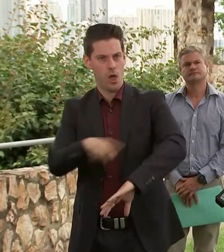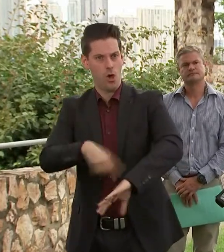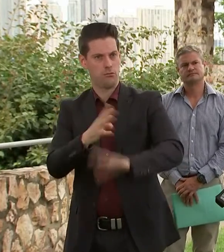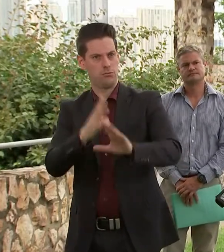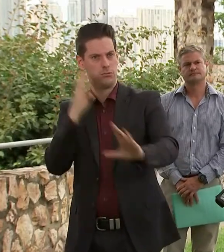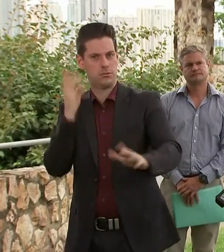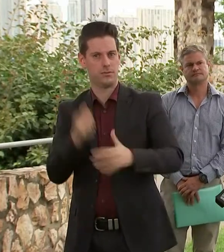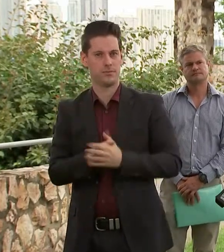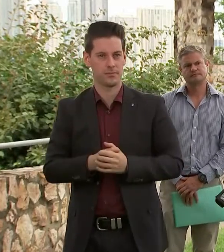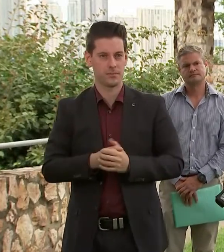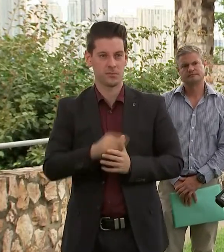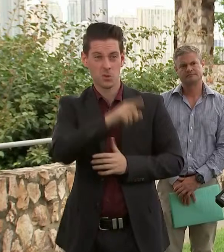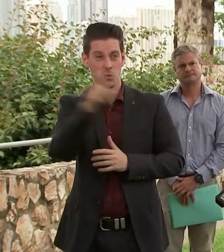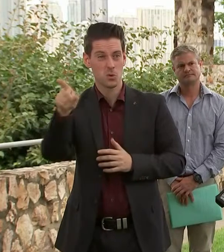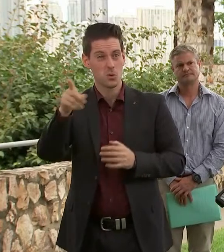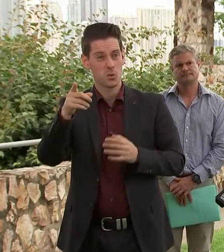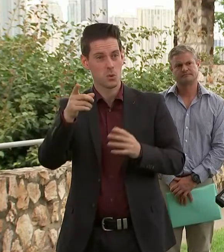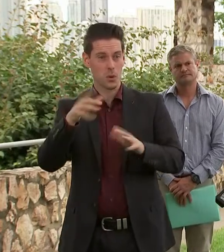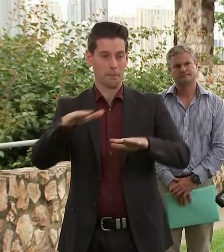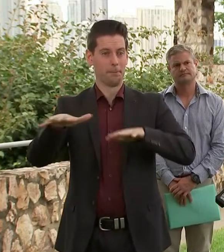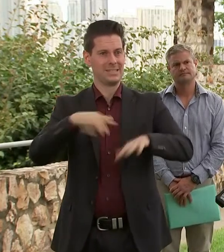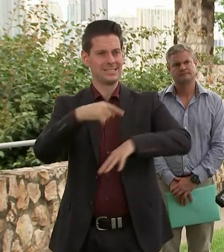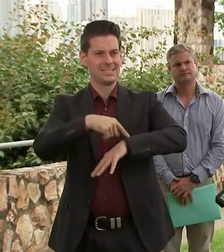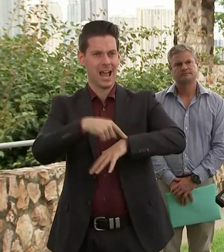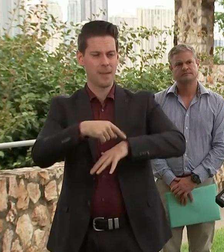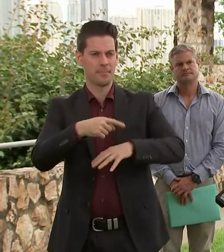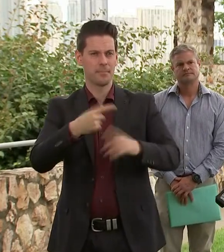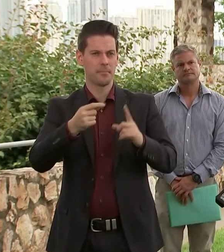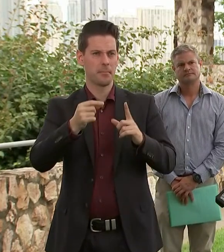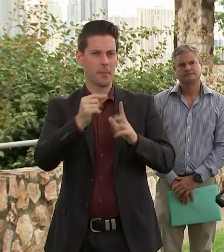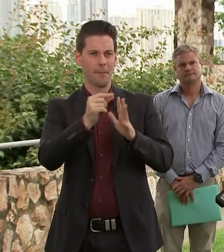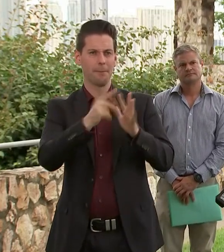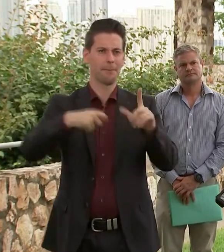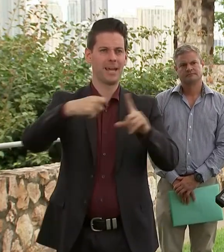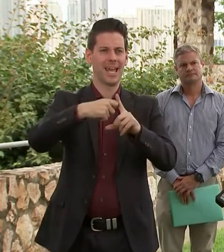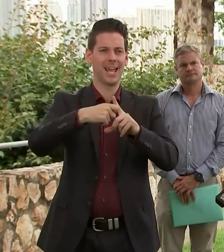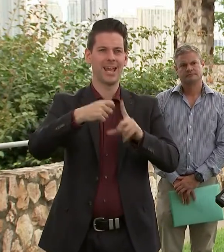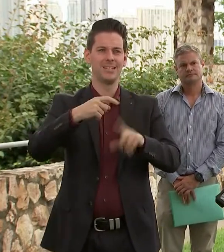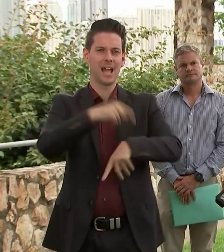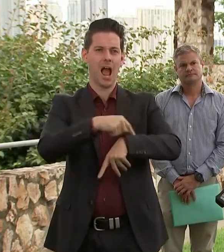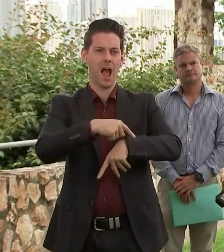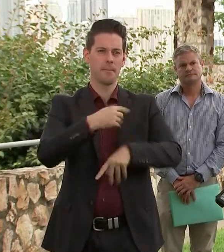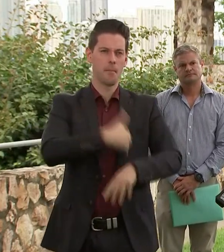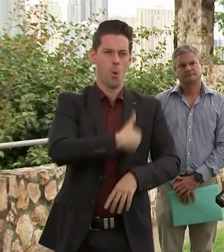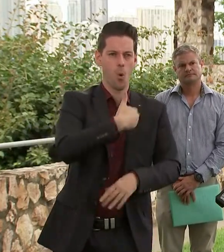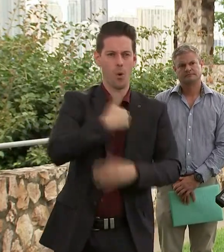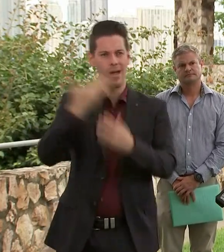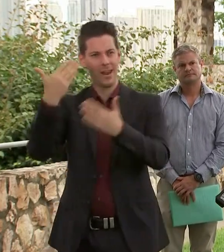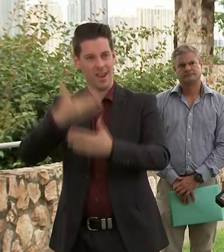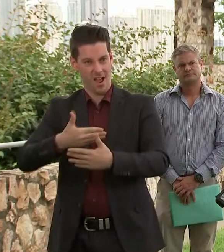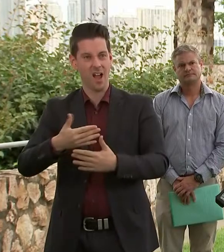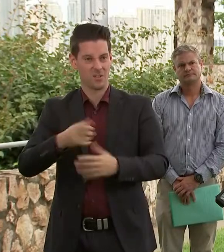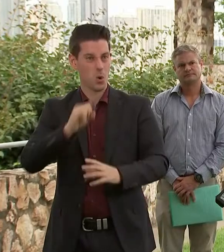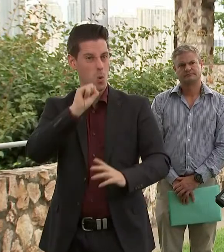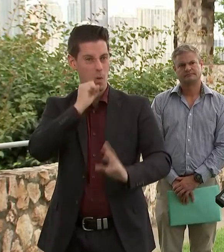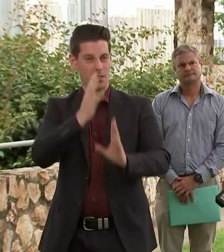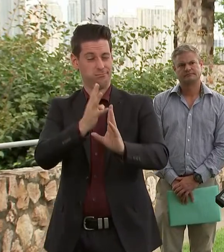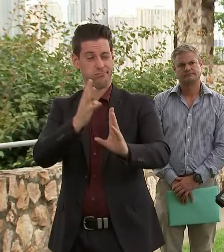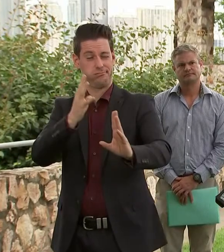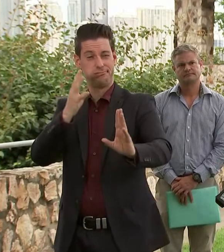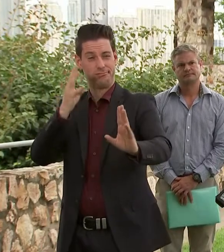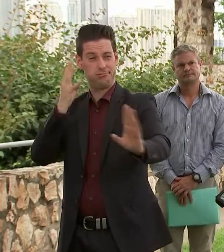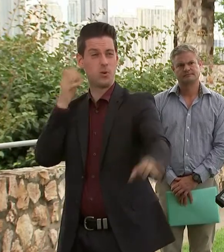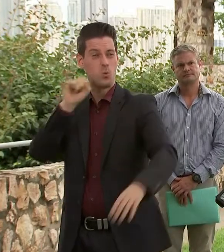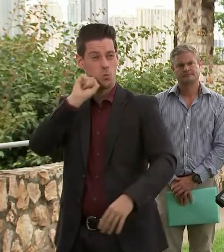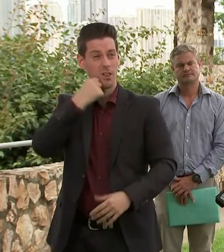If you're travelling particularly in those busy periods, like peak hour, you can expect extensive delays. In